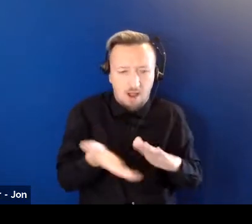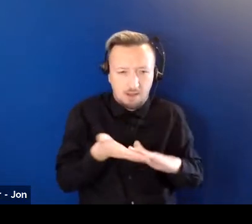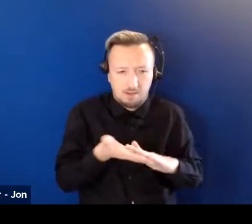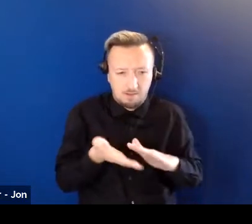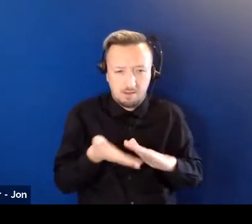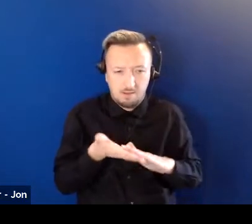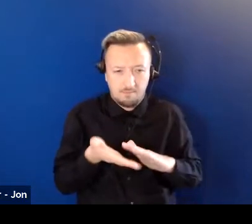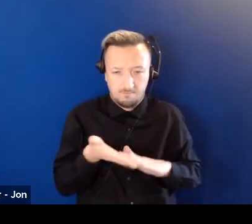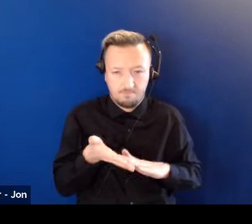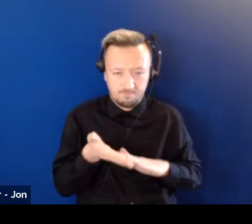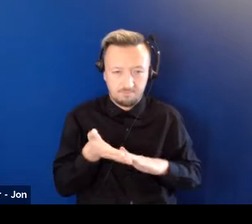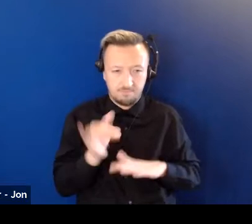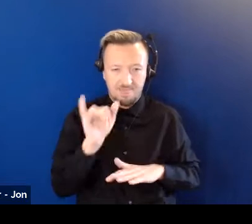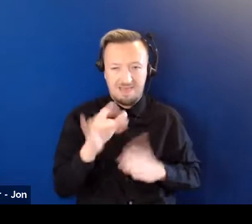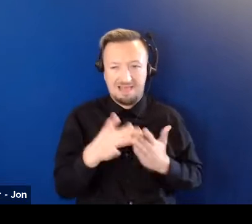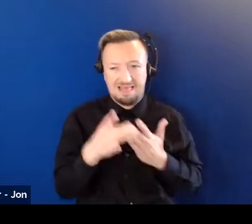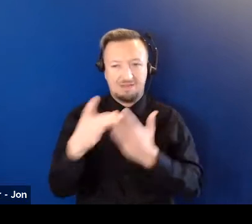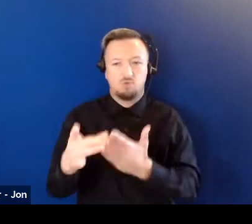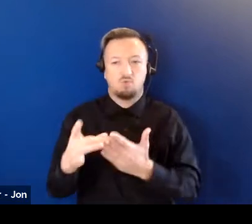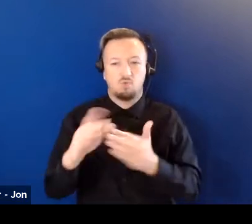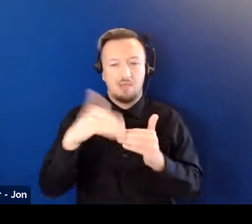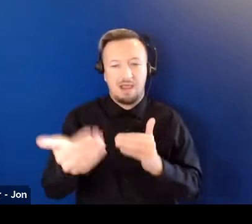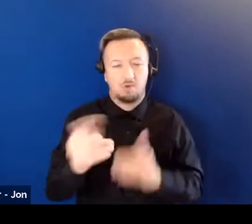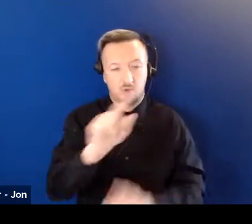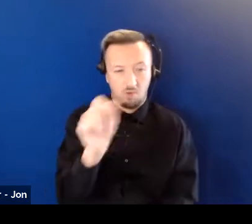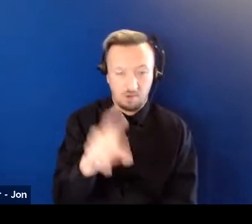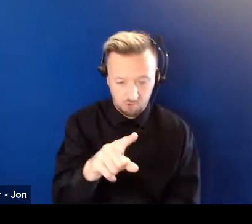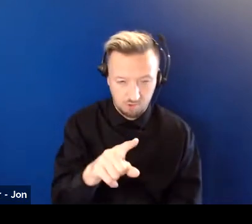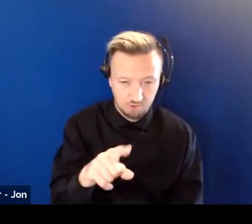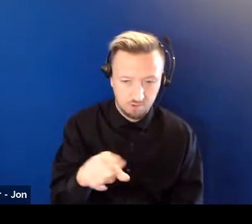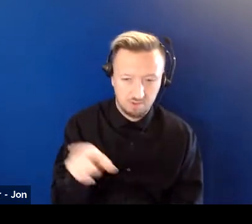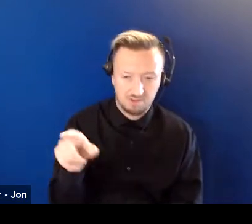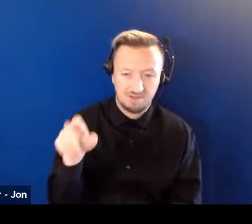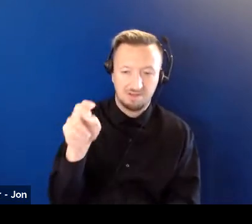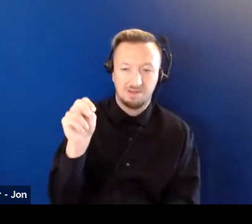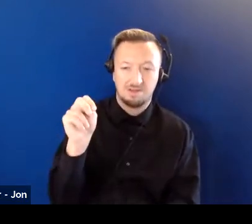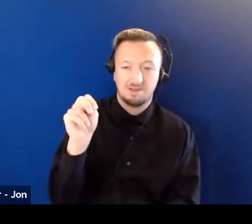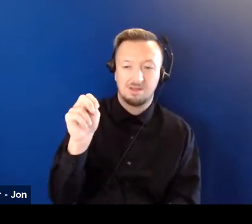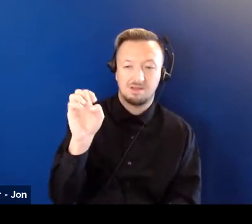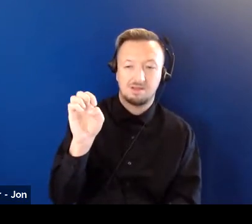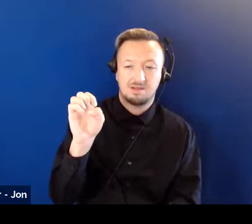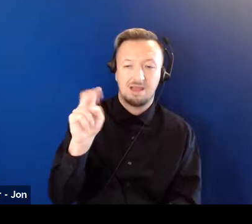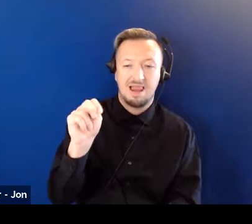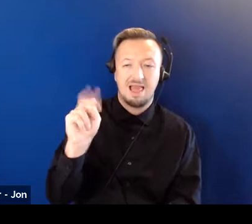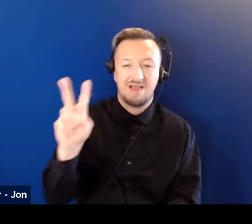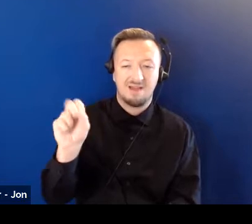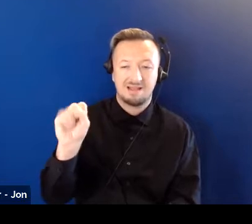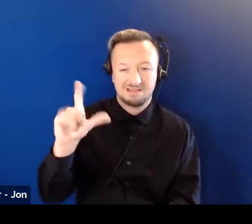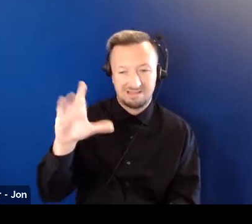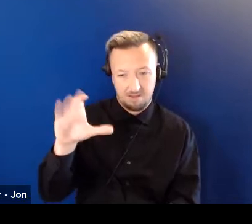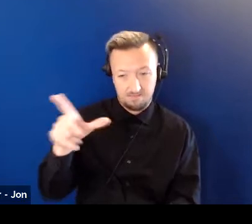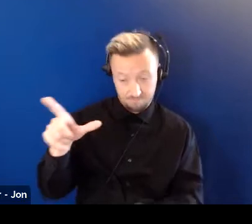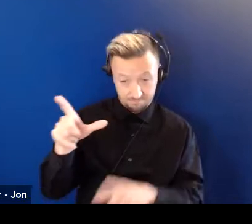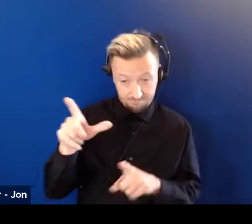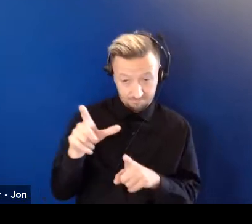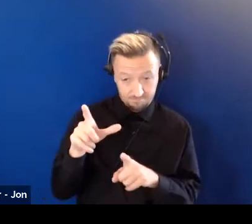leads into the next question that we have from the Nevada Silk is, was it a very comprehensive